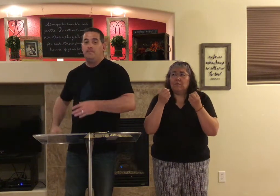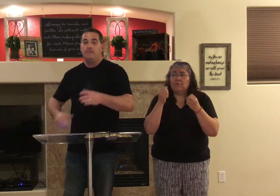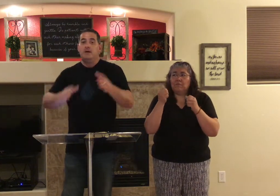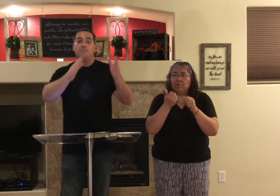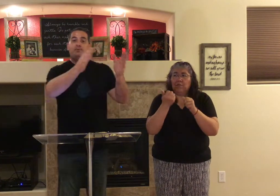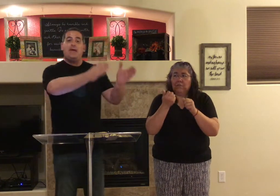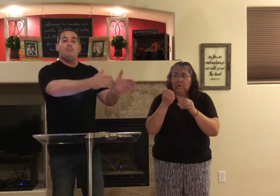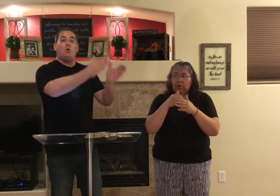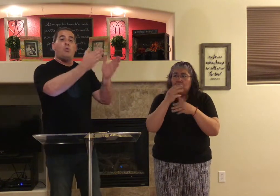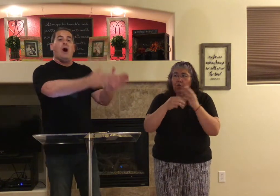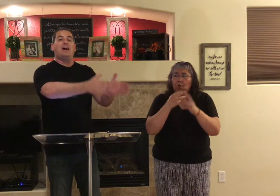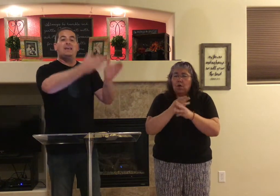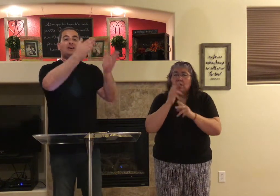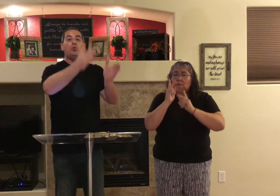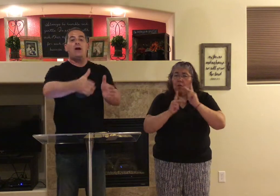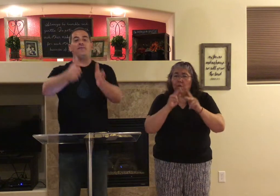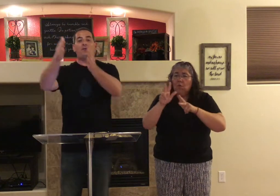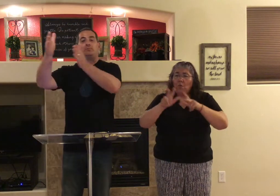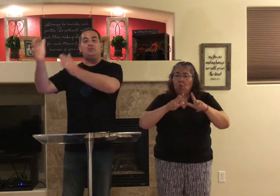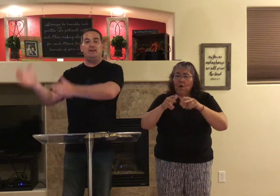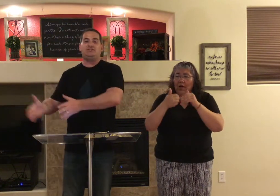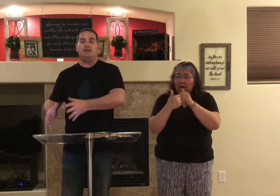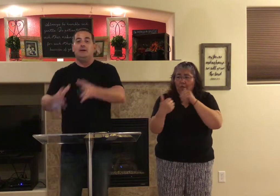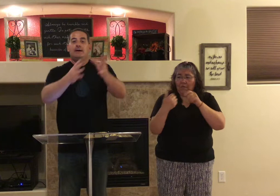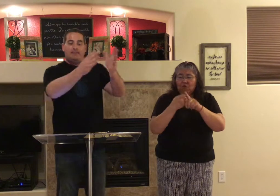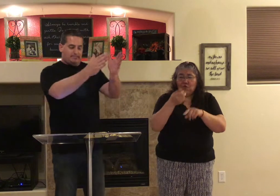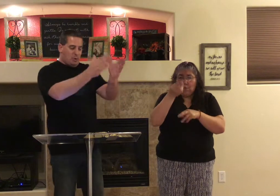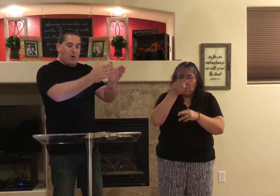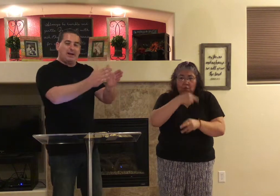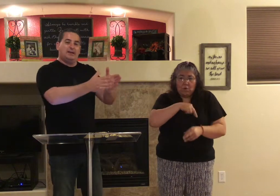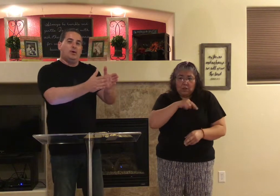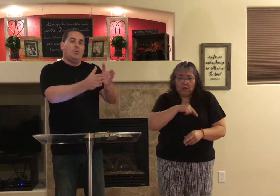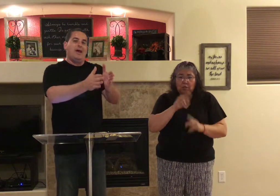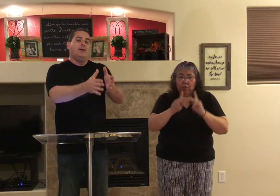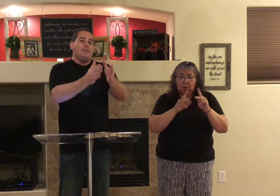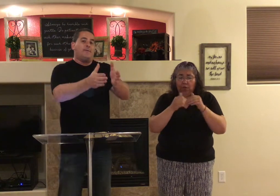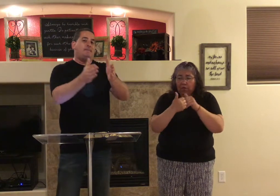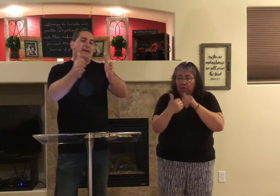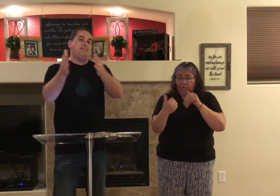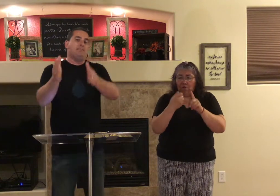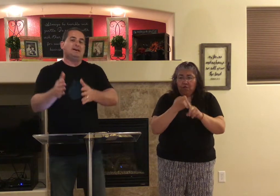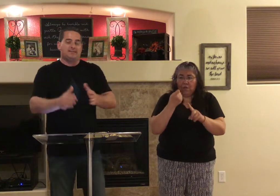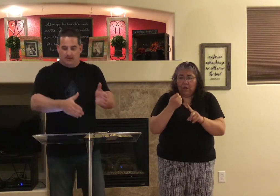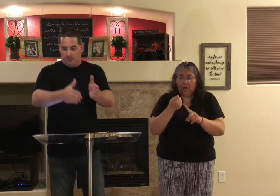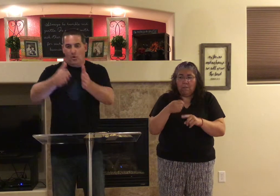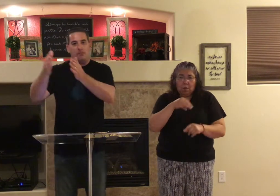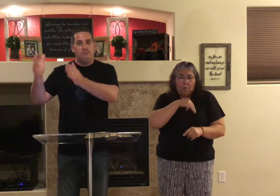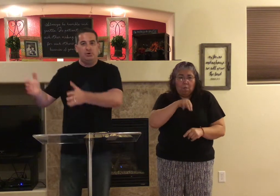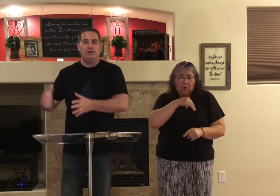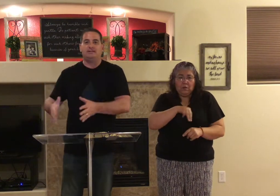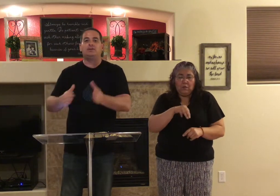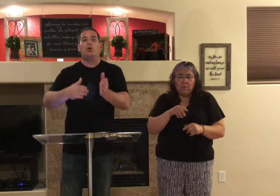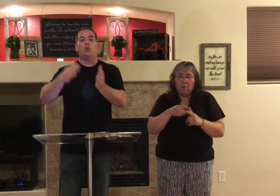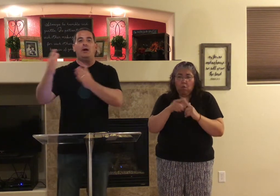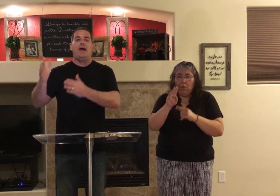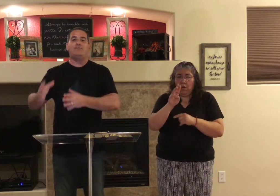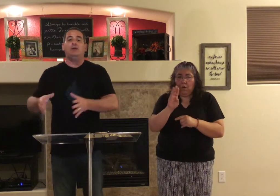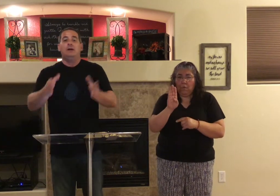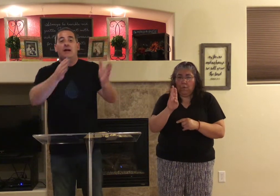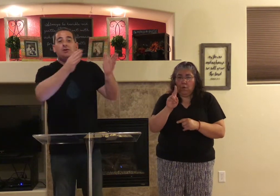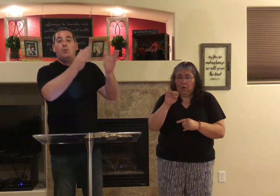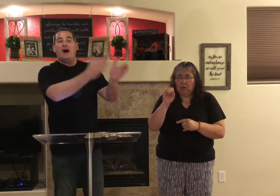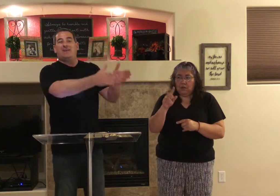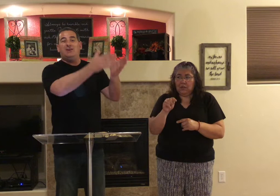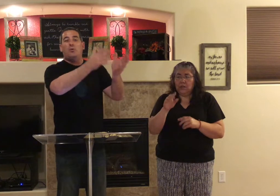the world, people walking away from religion, people walking away from being Muslim or Buddhist or